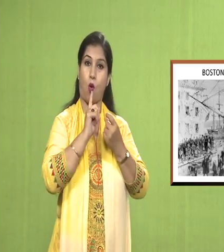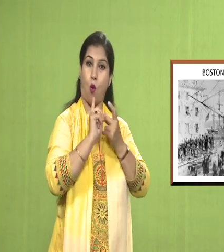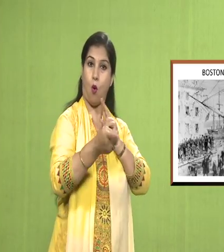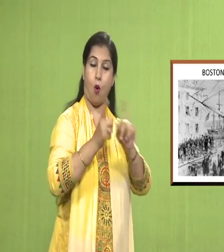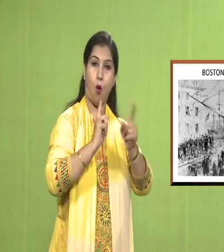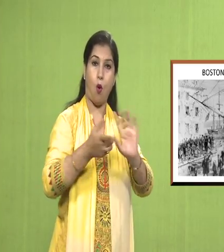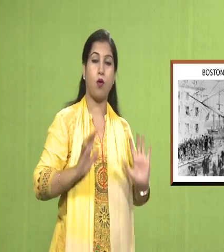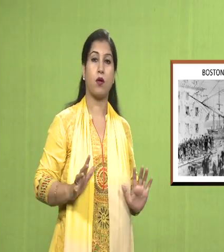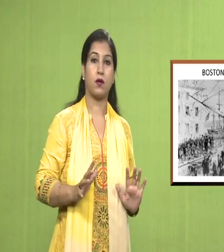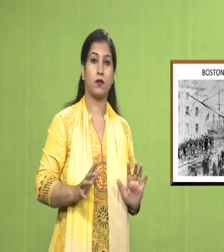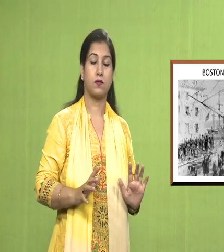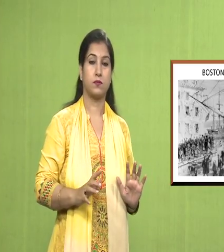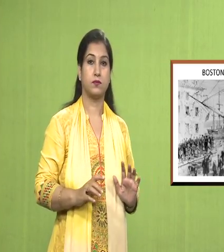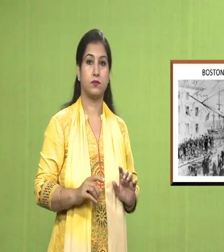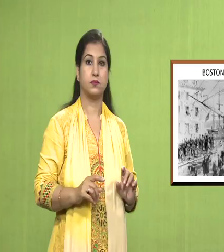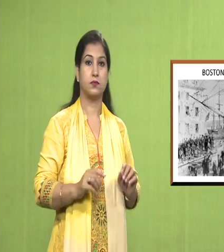after this incident.